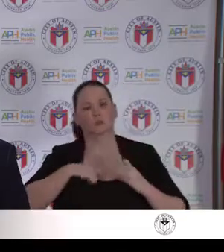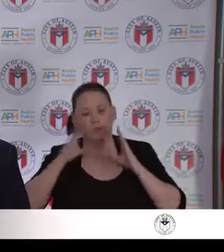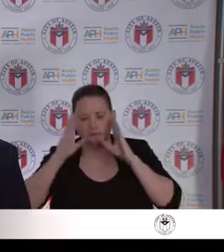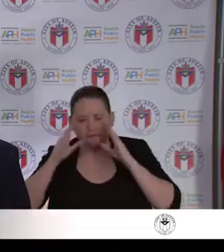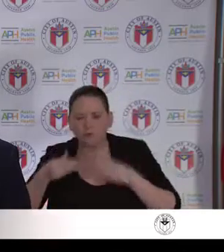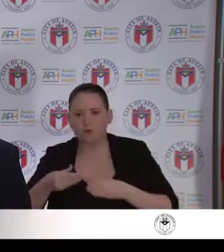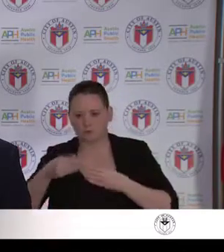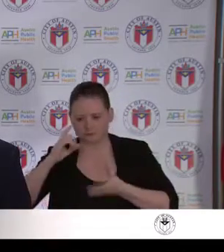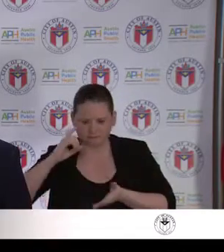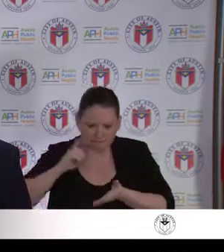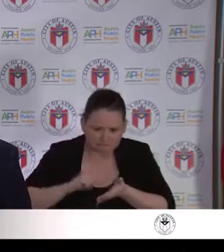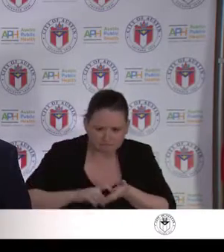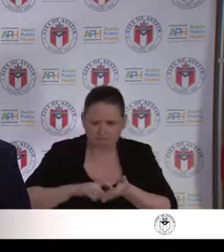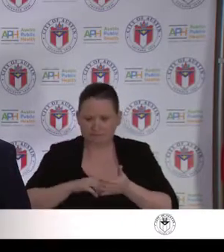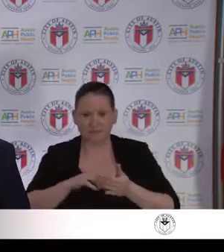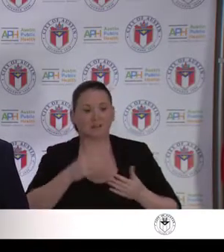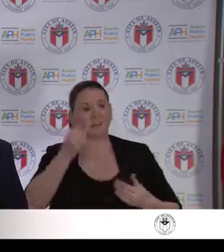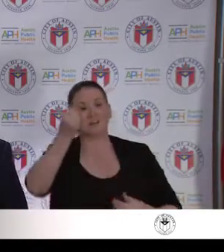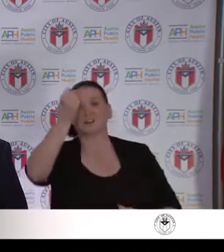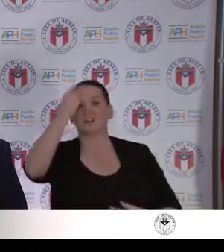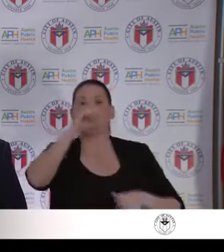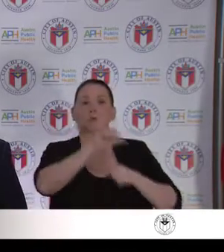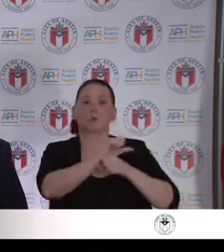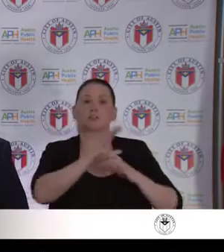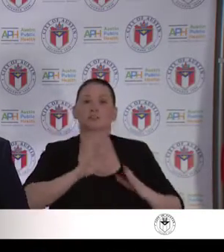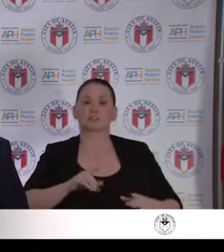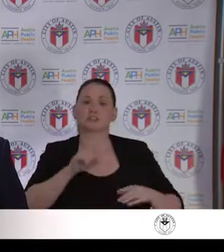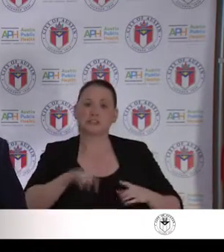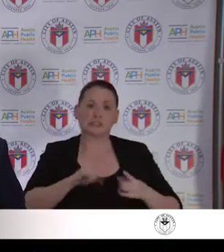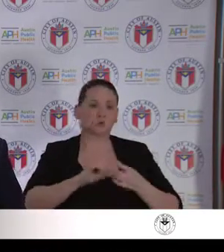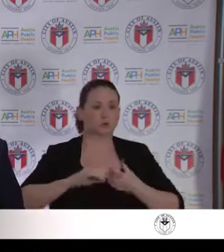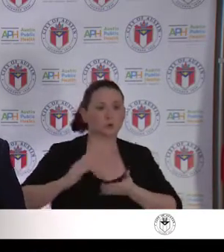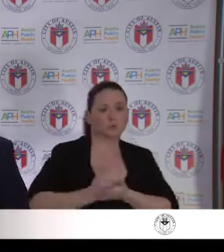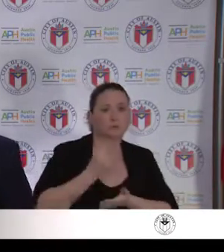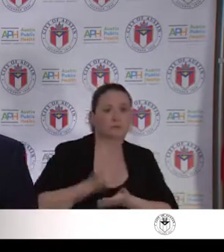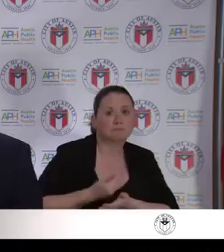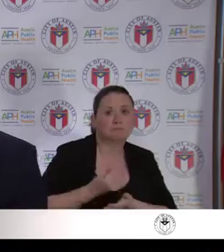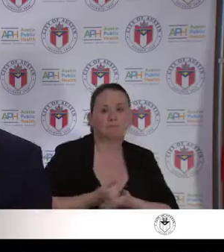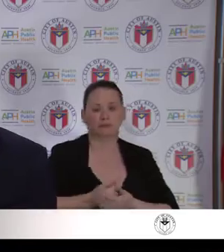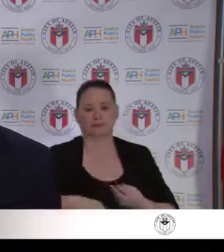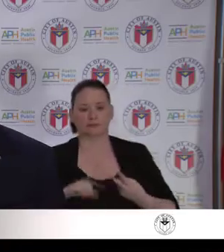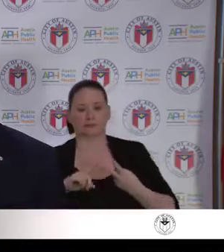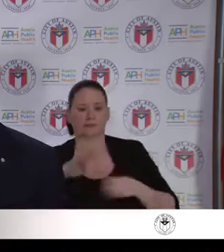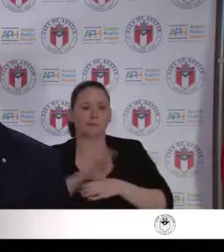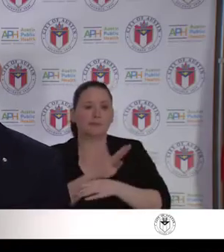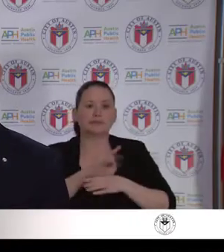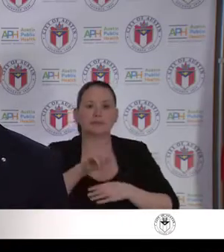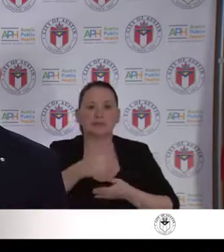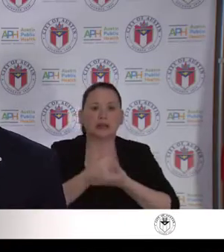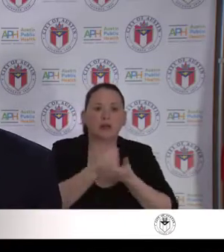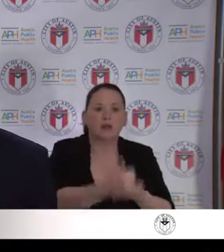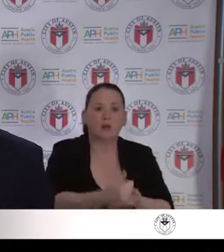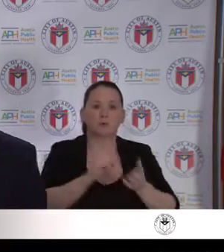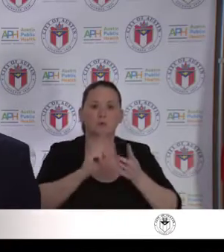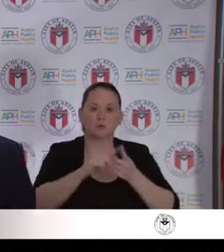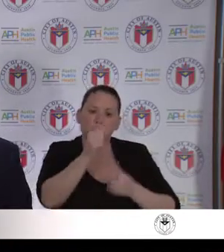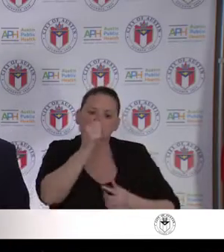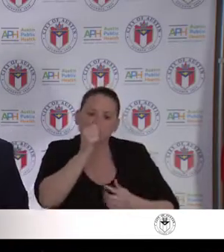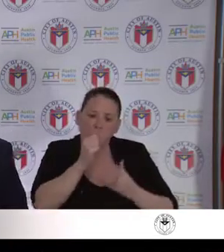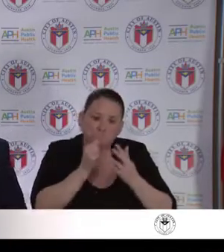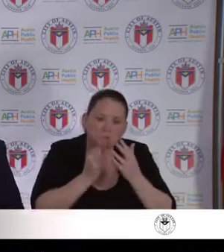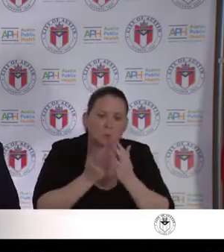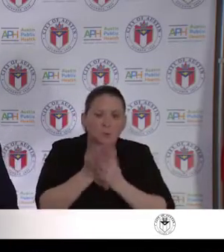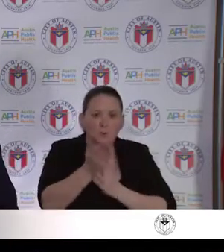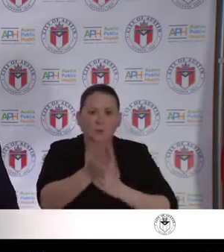need, recognizing that workers need to replace income and businesses need help weathering the storm so that we're